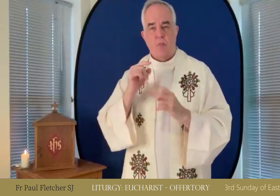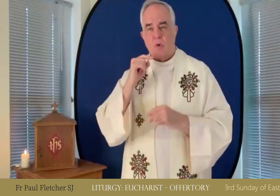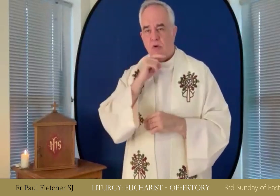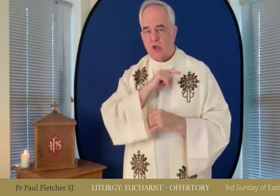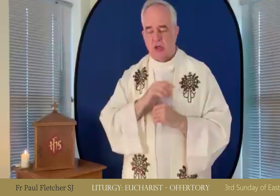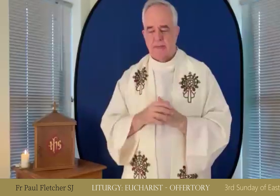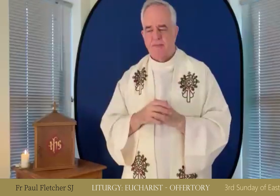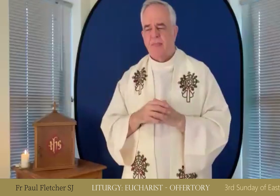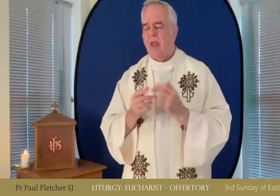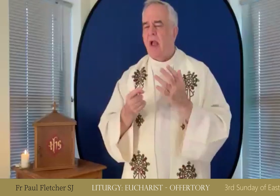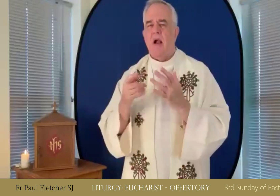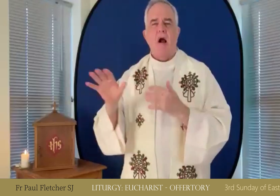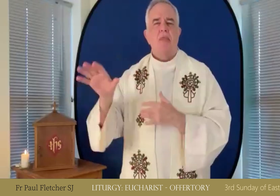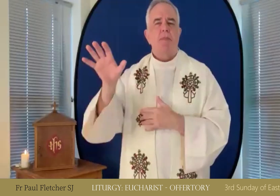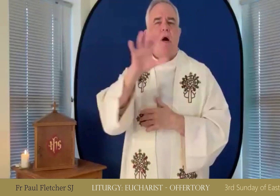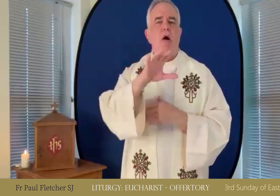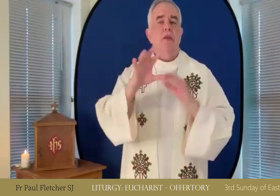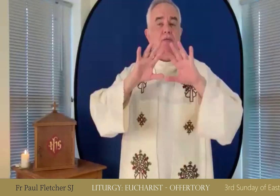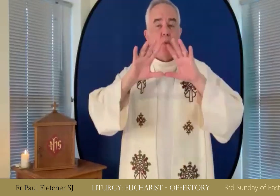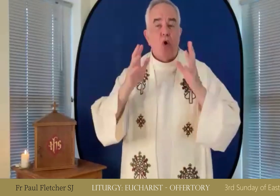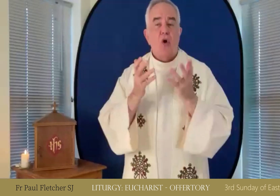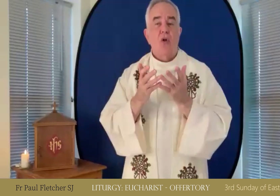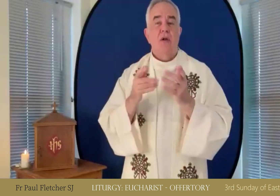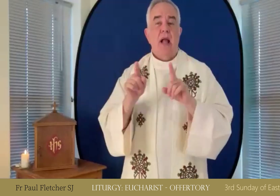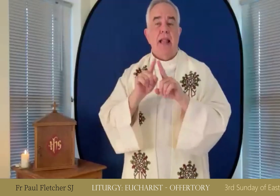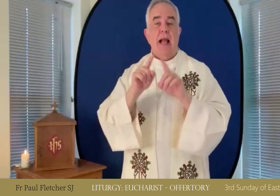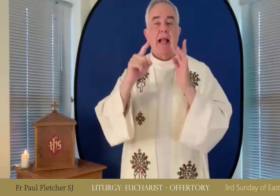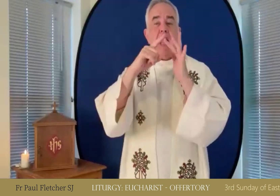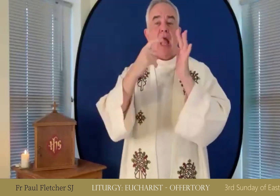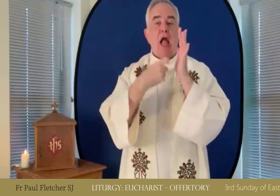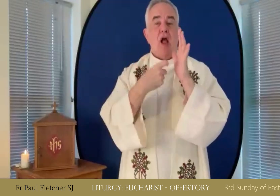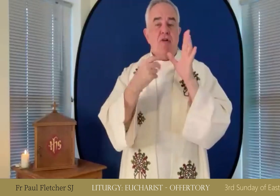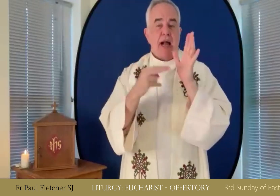With Russia. Other part of the world, like Iran.